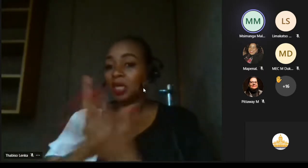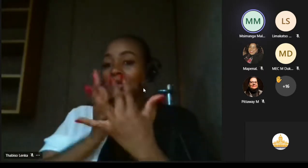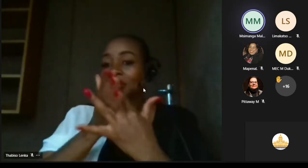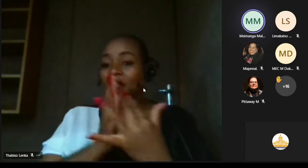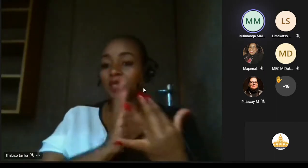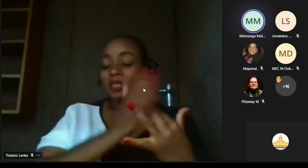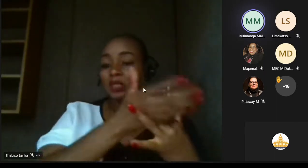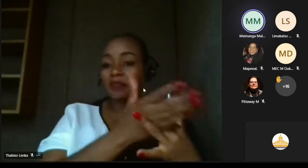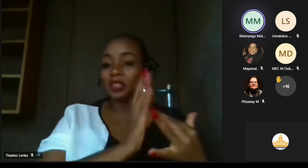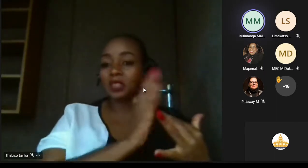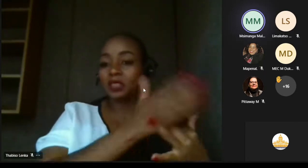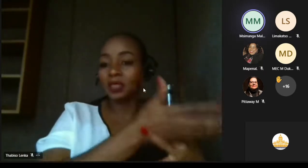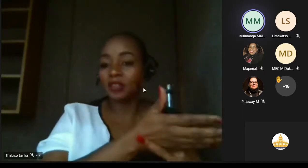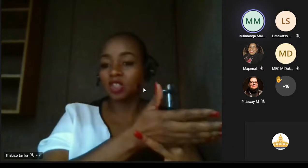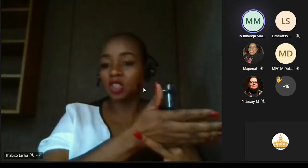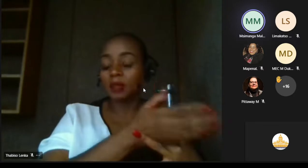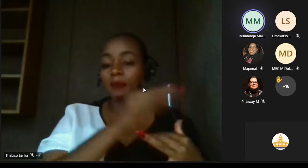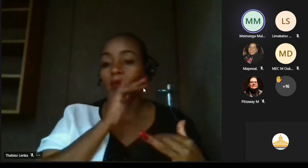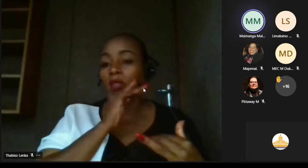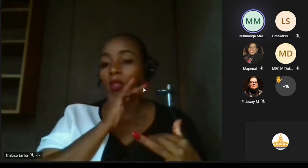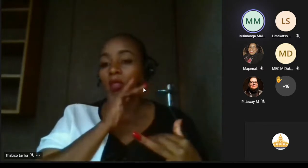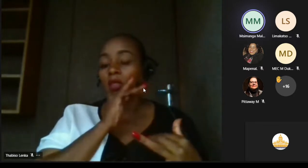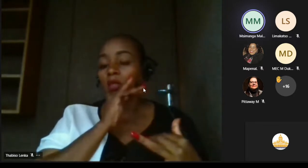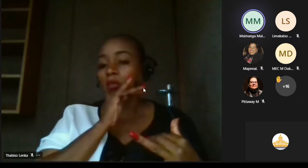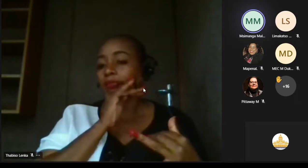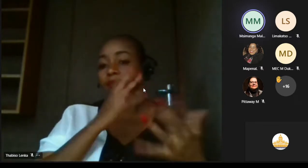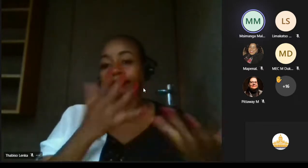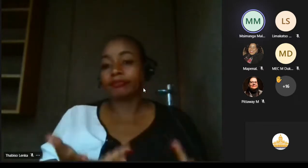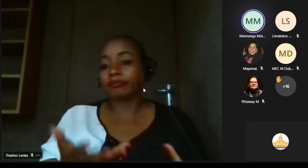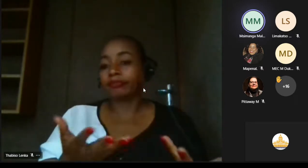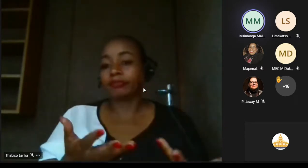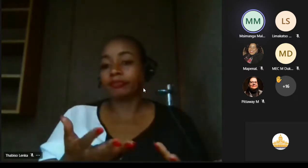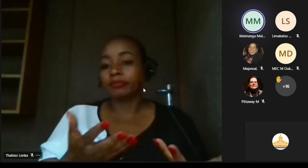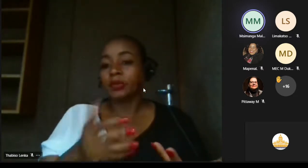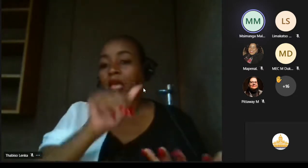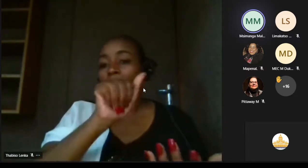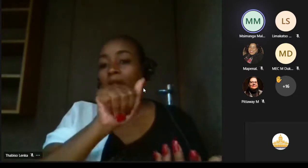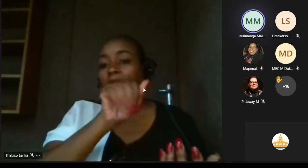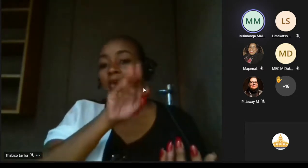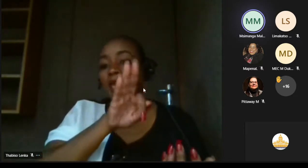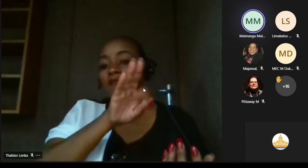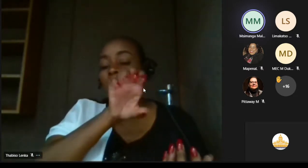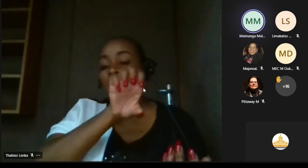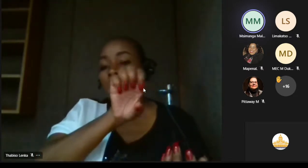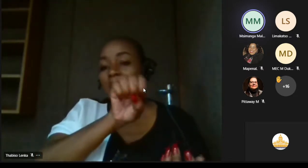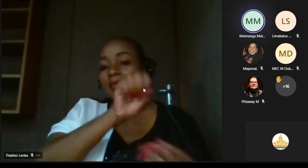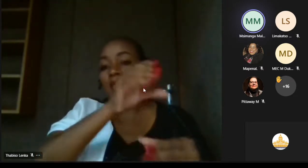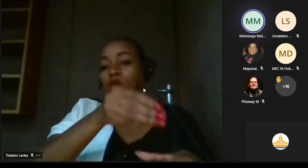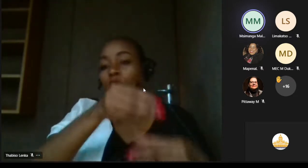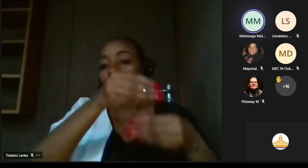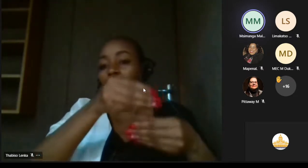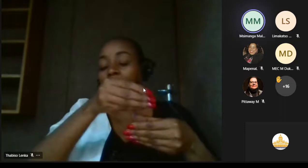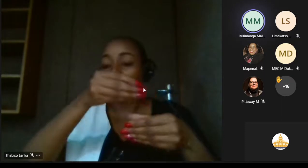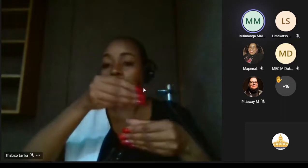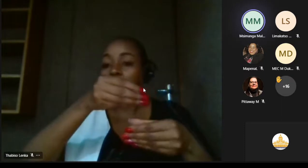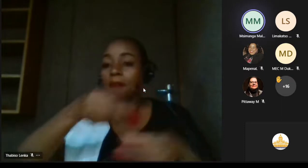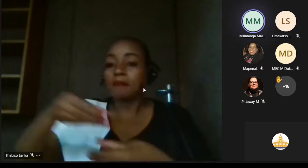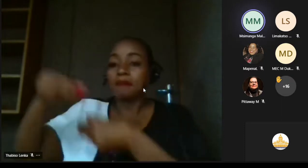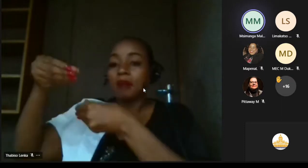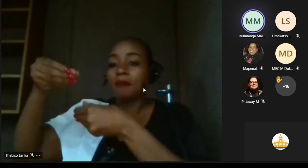ha o thola o sheba ba tlholeya le o submita di-AFS document gore auditor general a fane ka